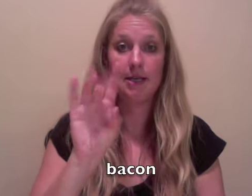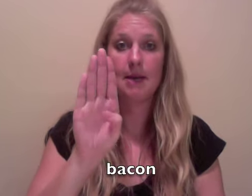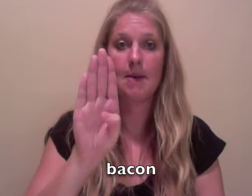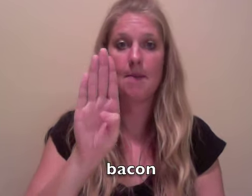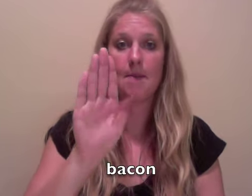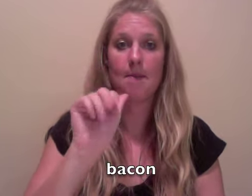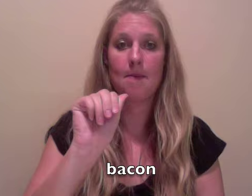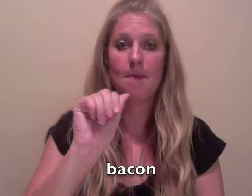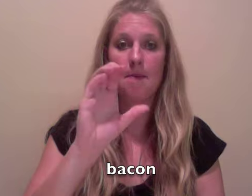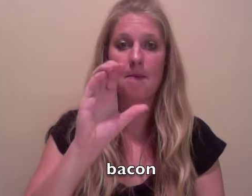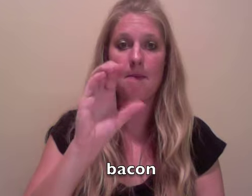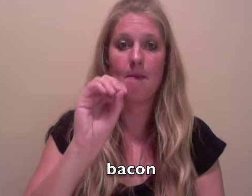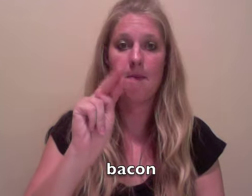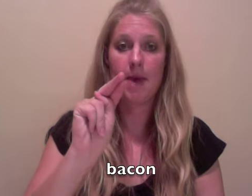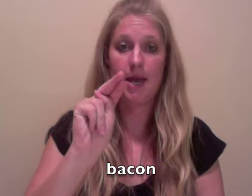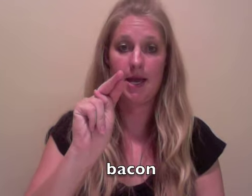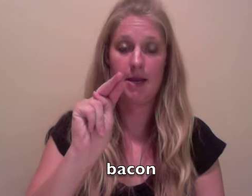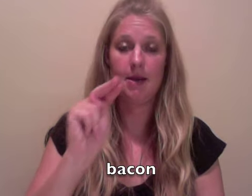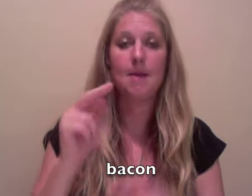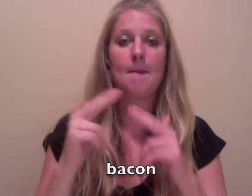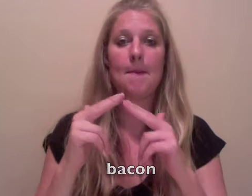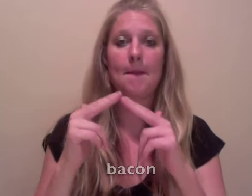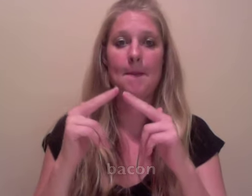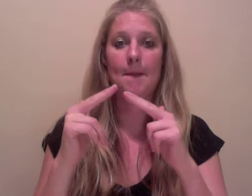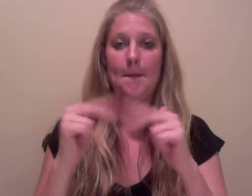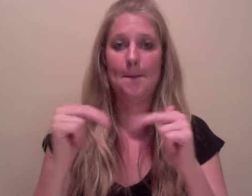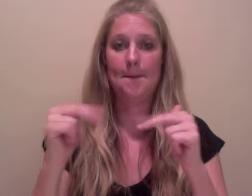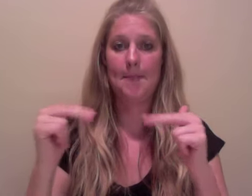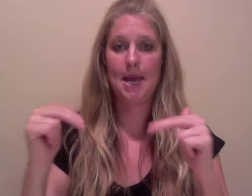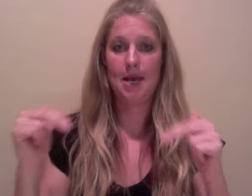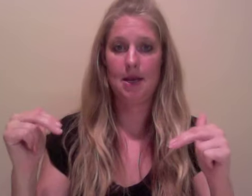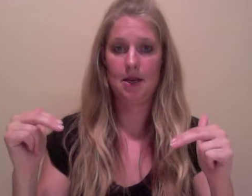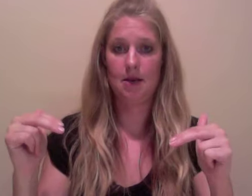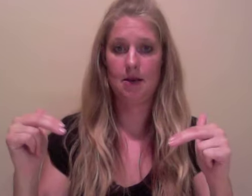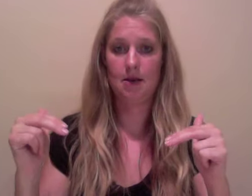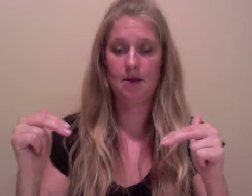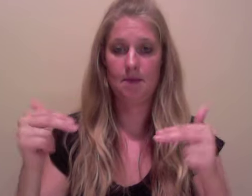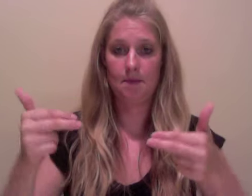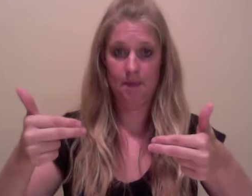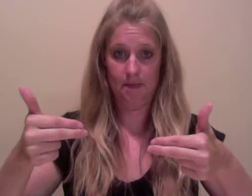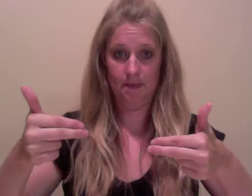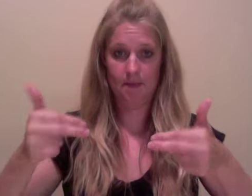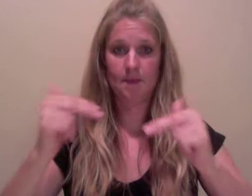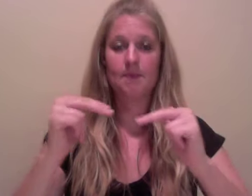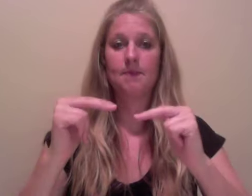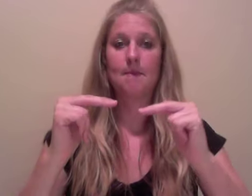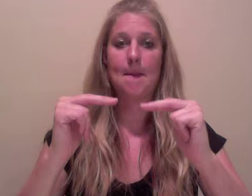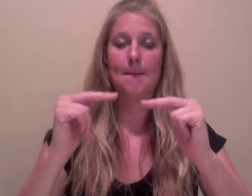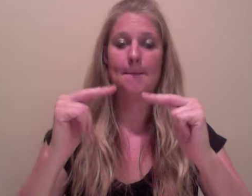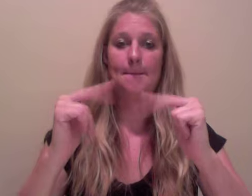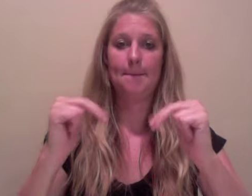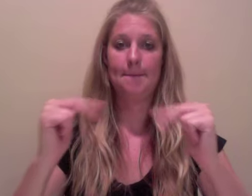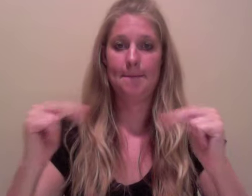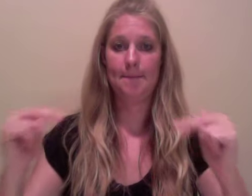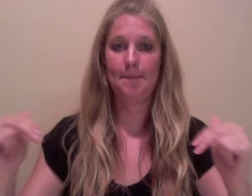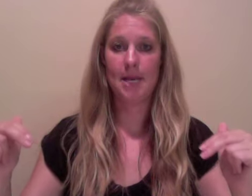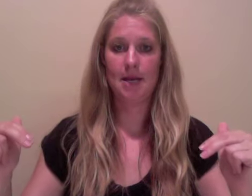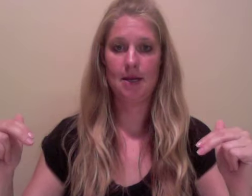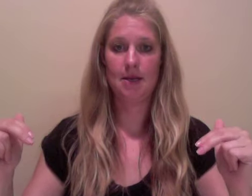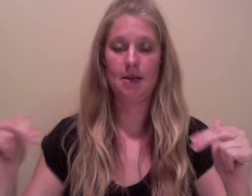Number 8, bacon. So you're kind of sliding it out. Your 2 hands, this is the handshake, they meet in the middle and they